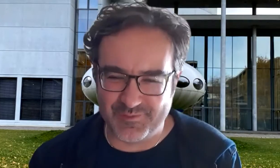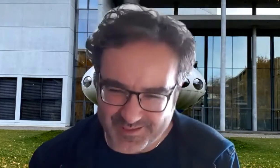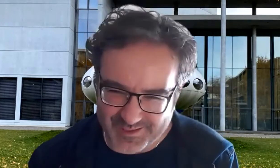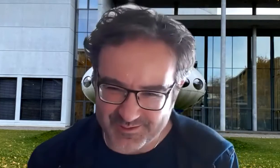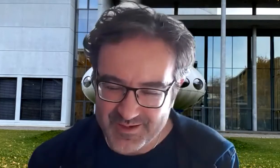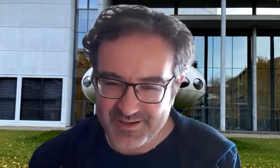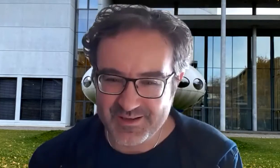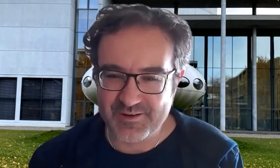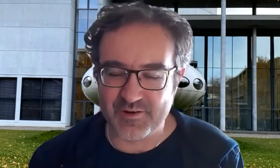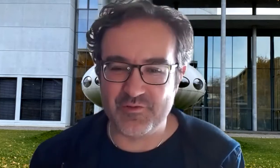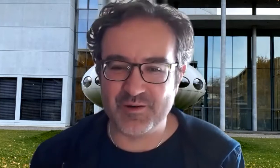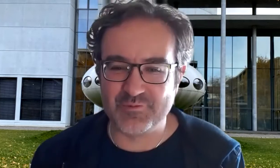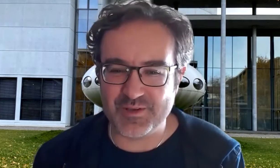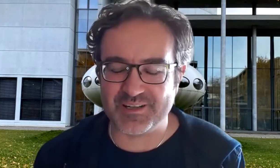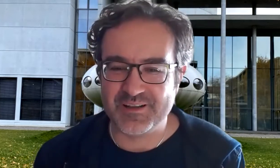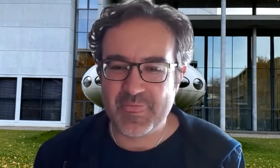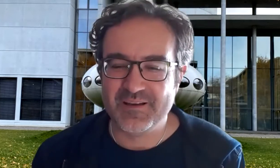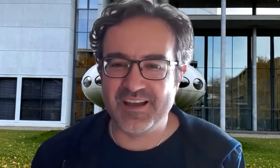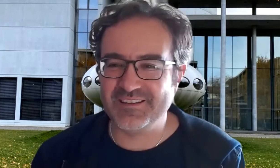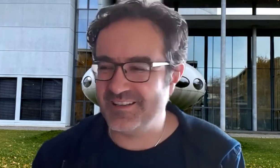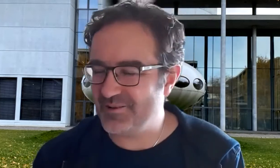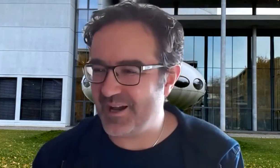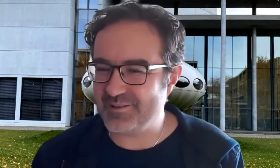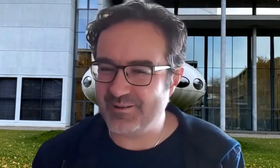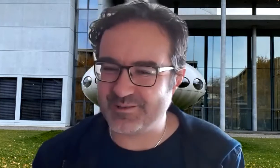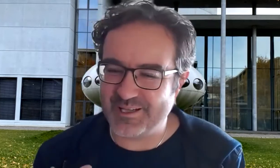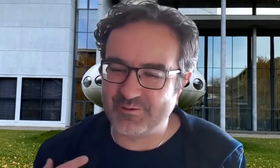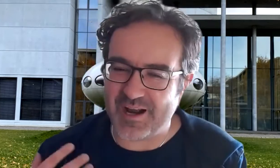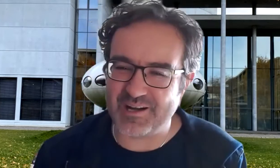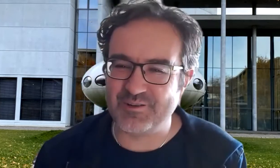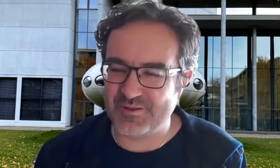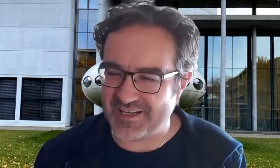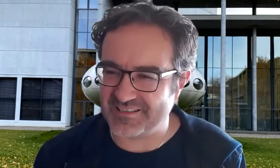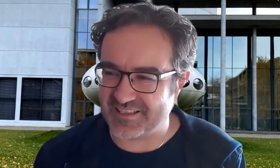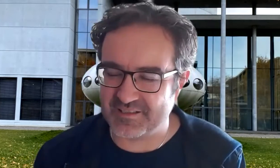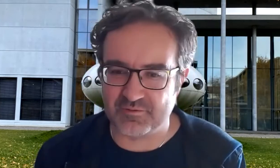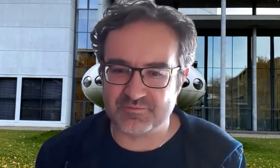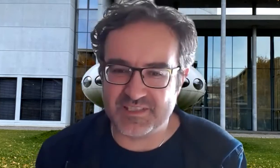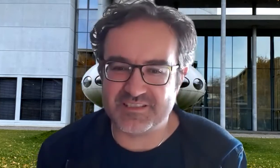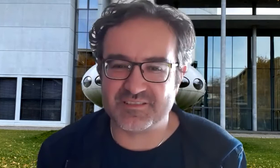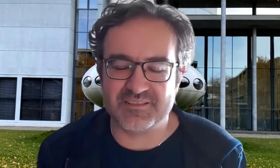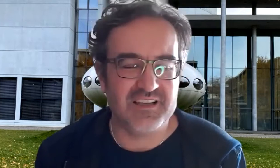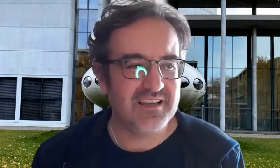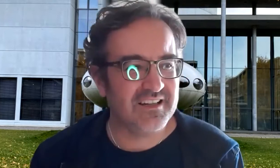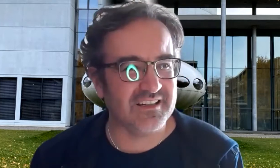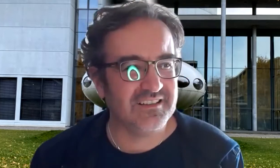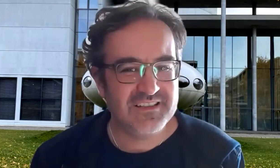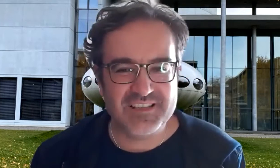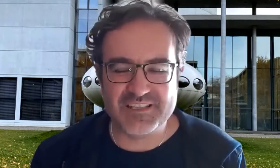video from Twitter, and I was trying to argue against that. You know, this is